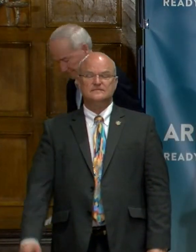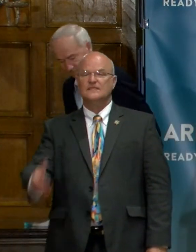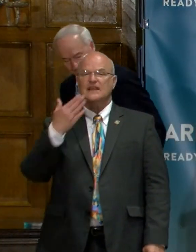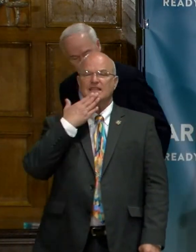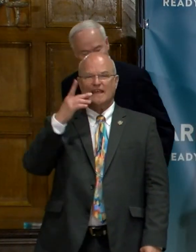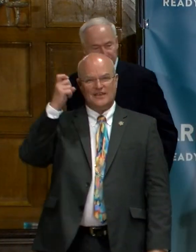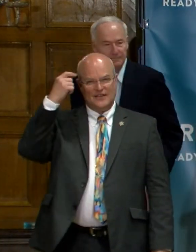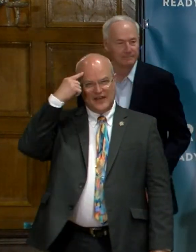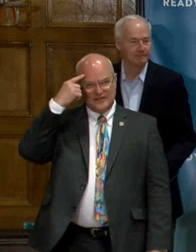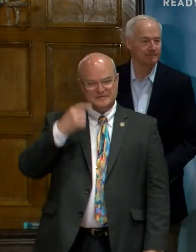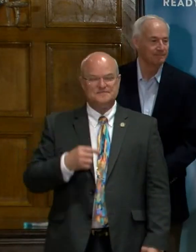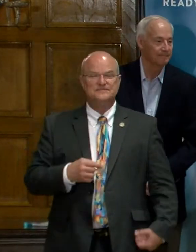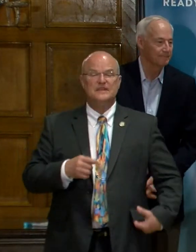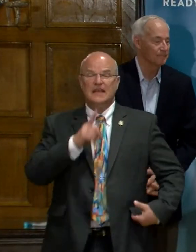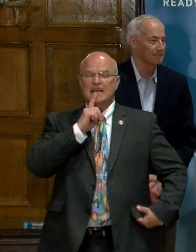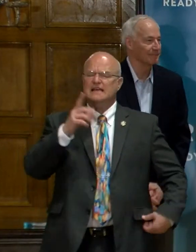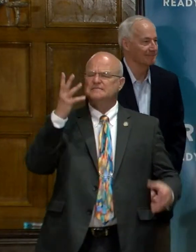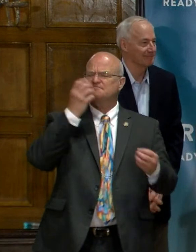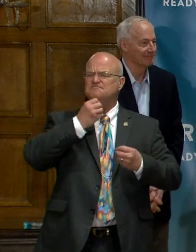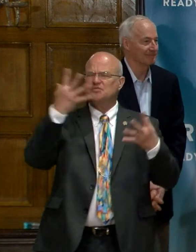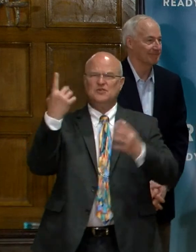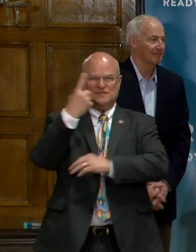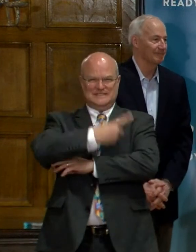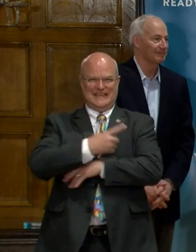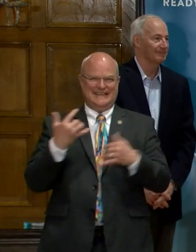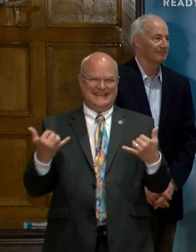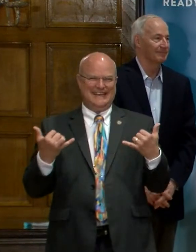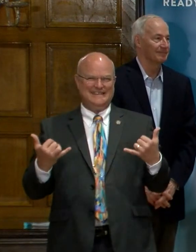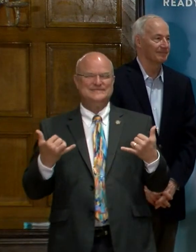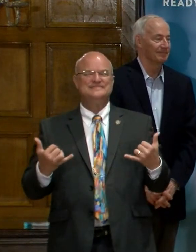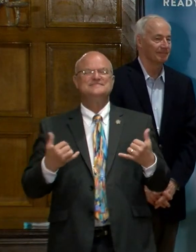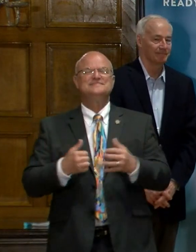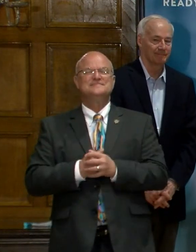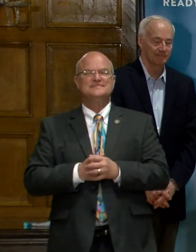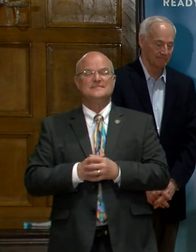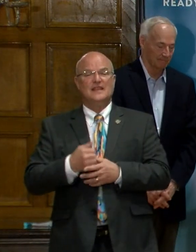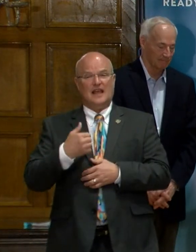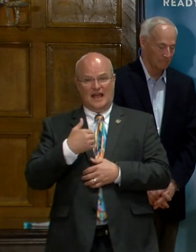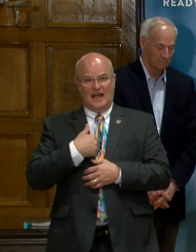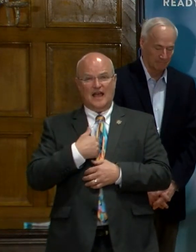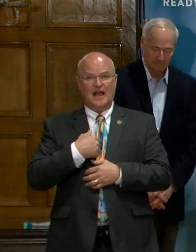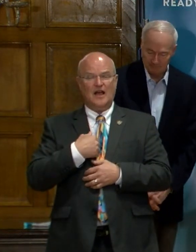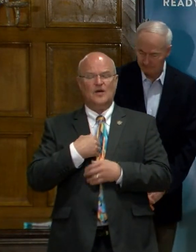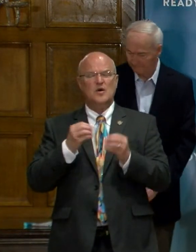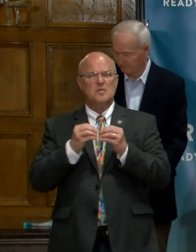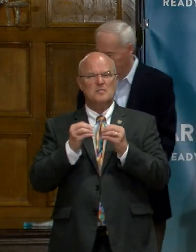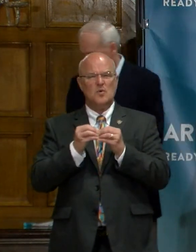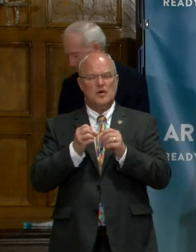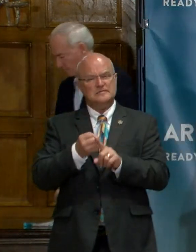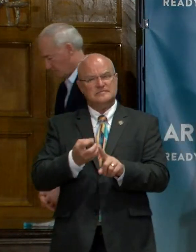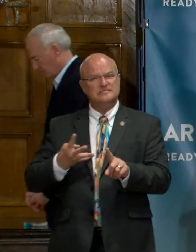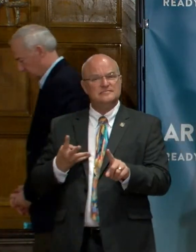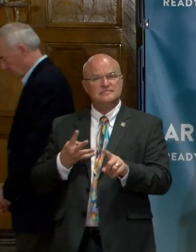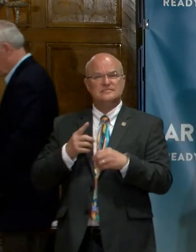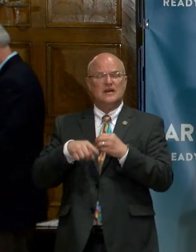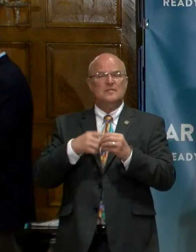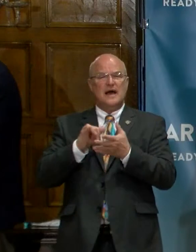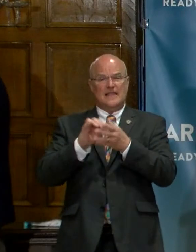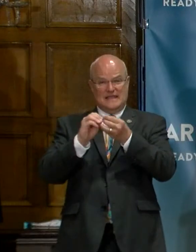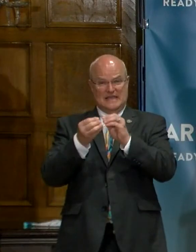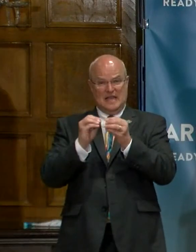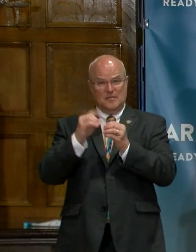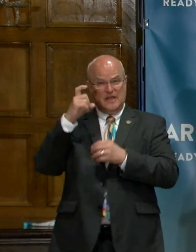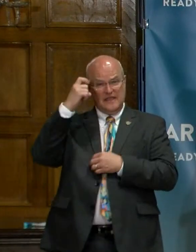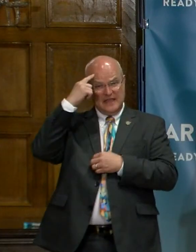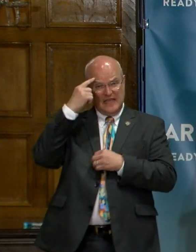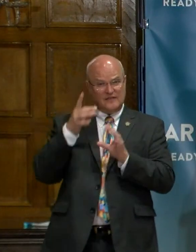Thank you, Governor. And it is a beautiful day today. I will give a few more details on the numbers